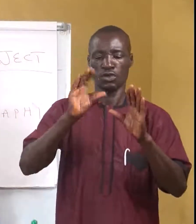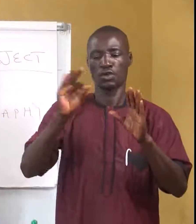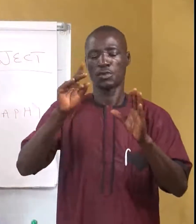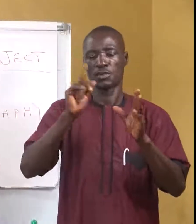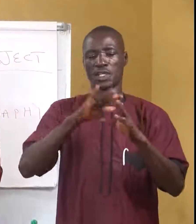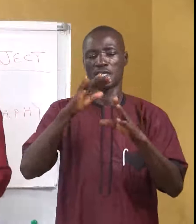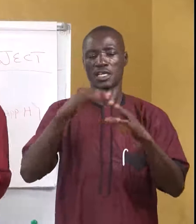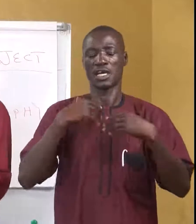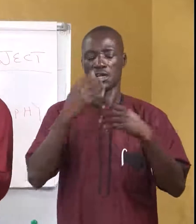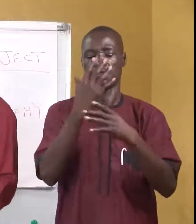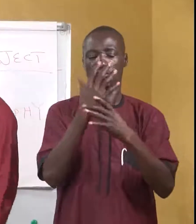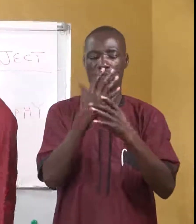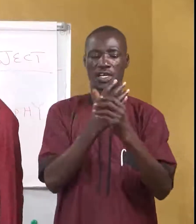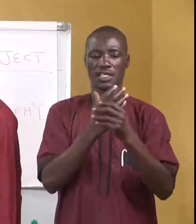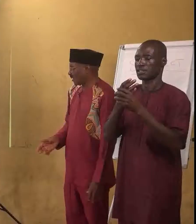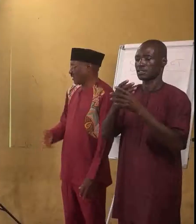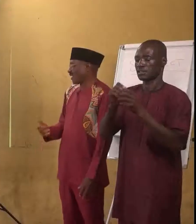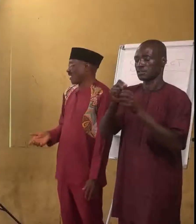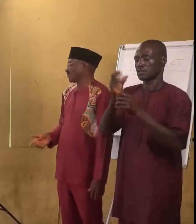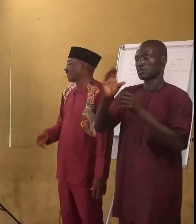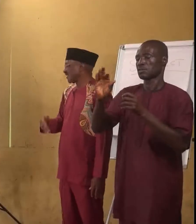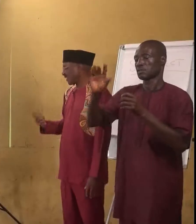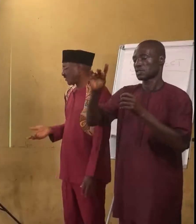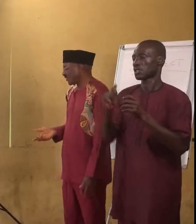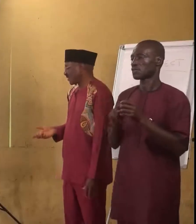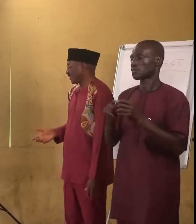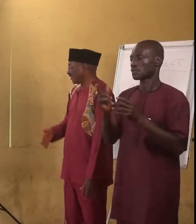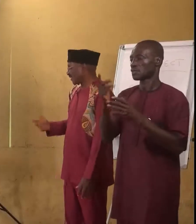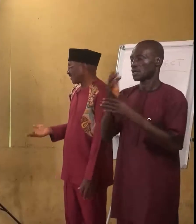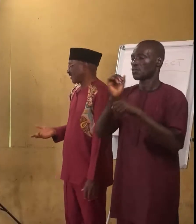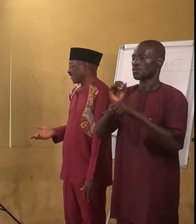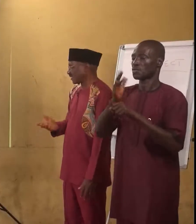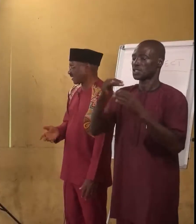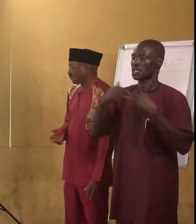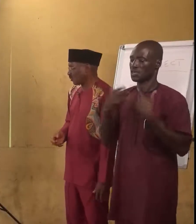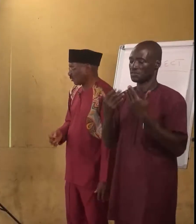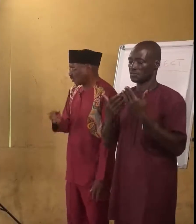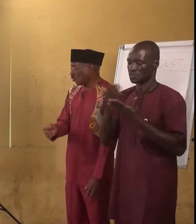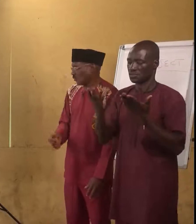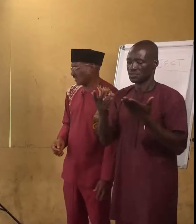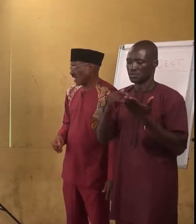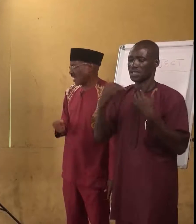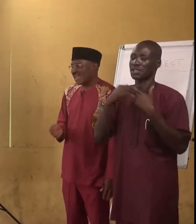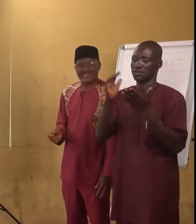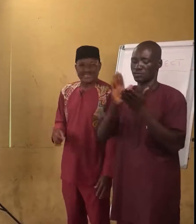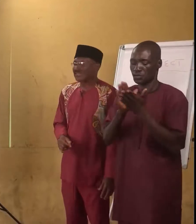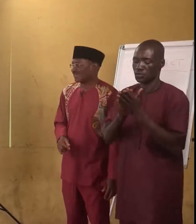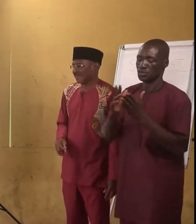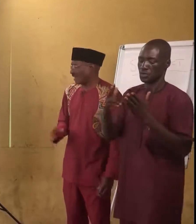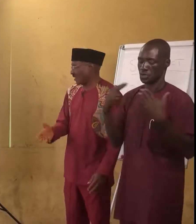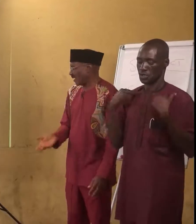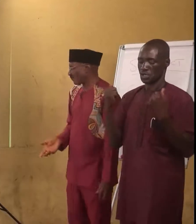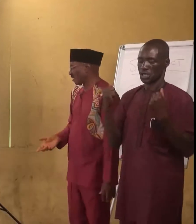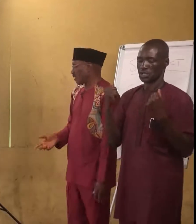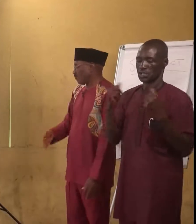have handcraft industries and so on. They have services centers, example, schools, health centers